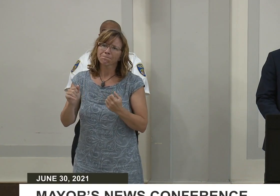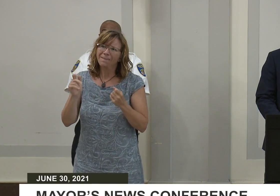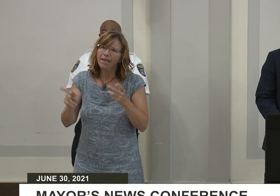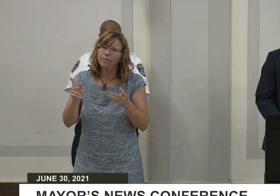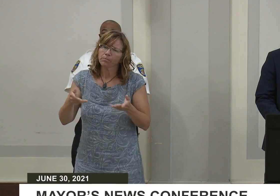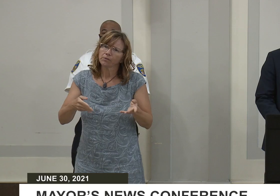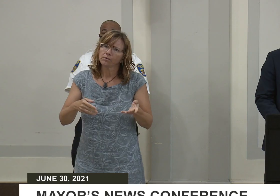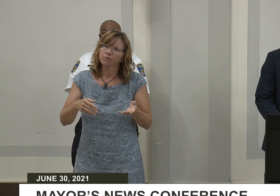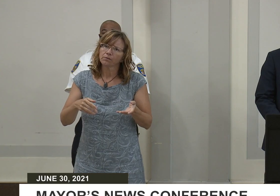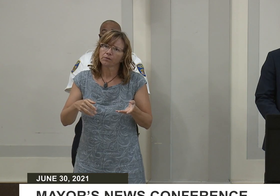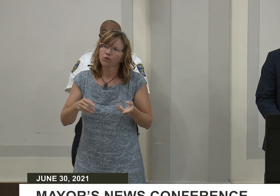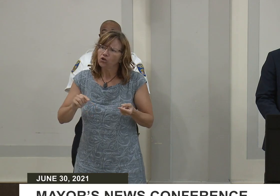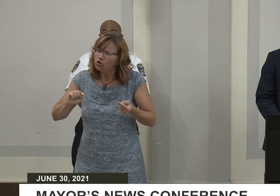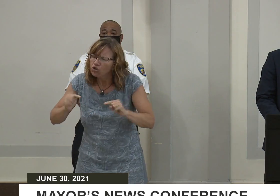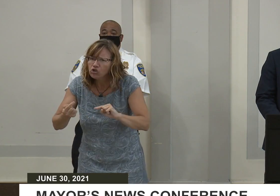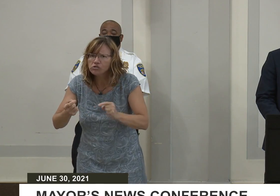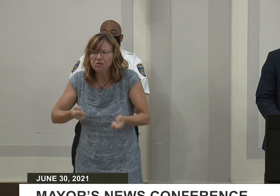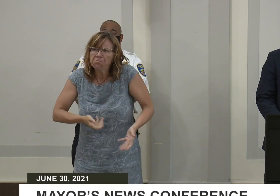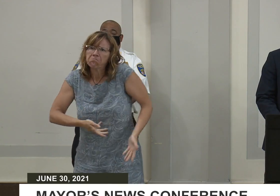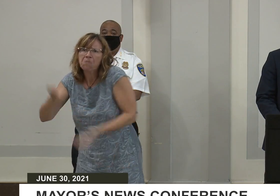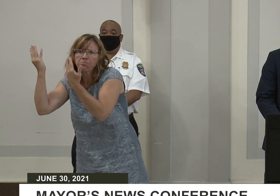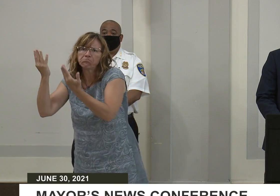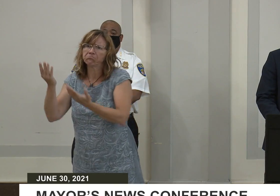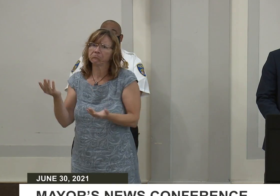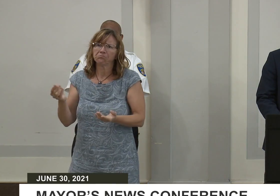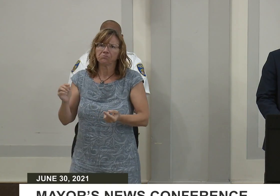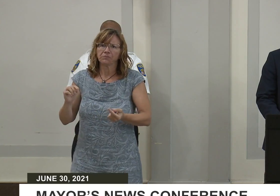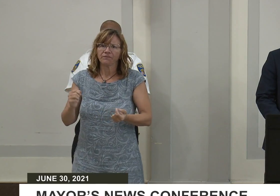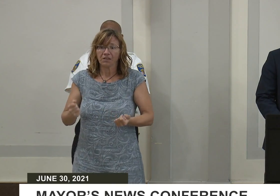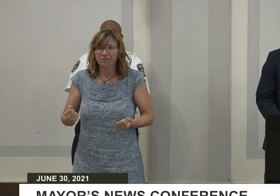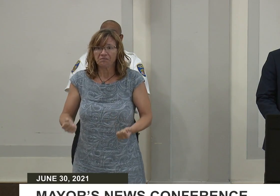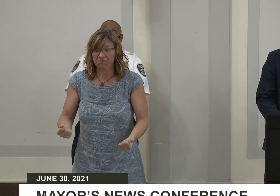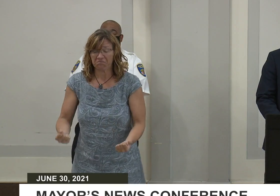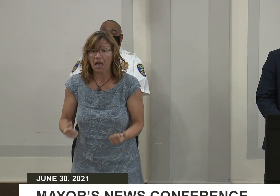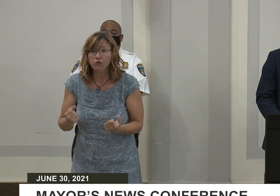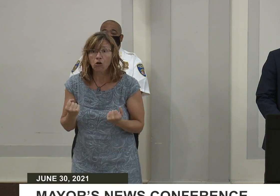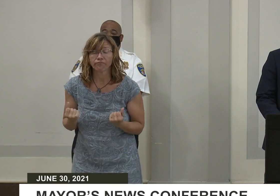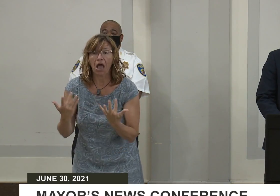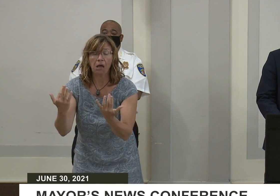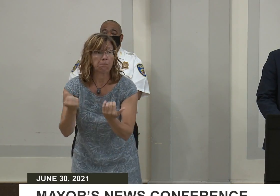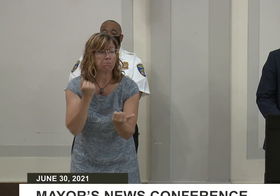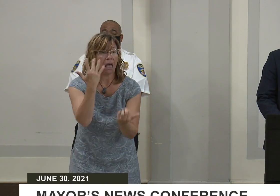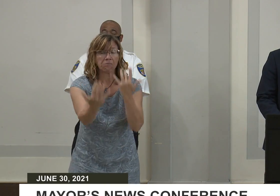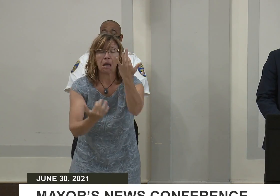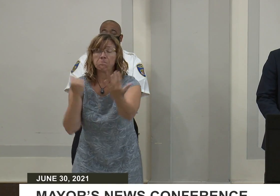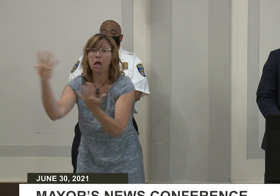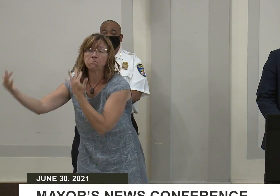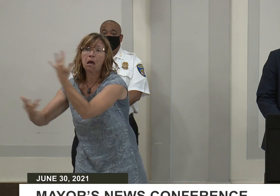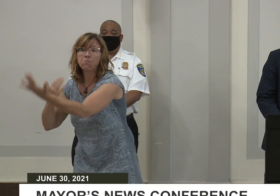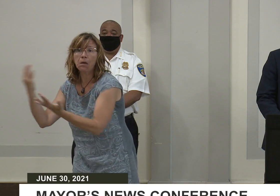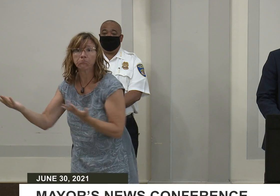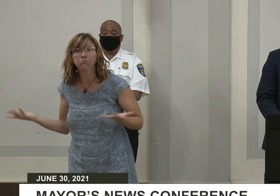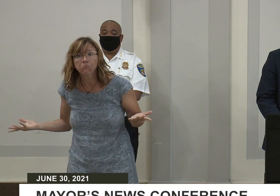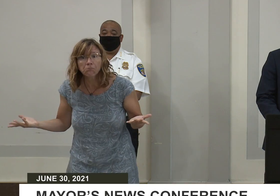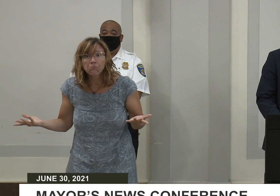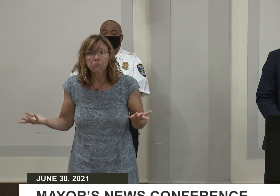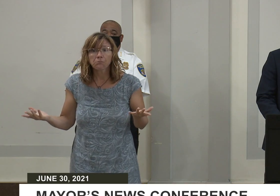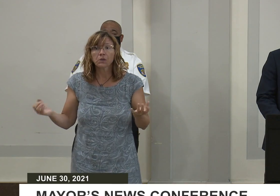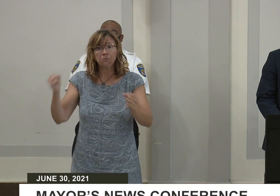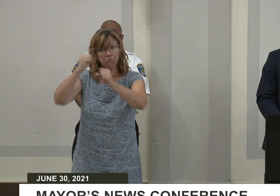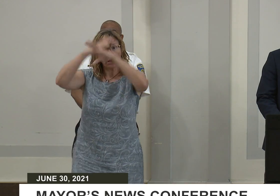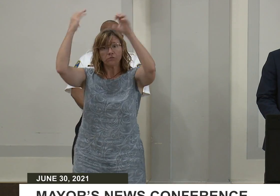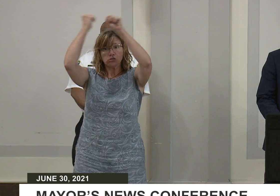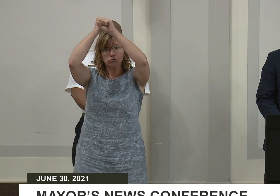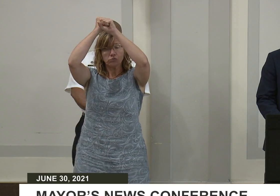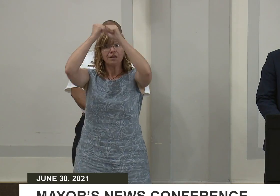fireworks create fires. We've seen fireworks destroy lives. And that is what